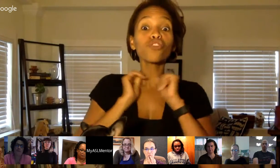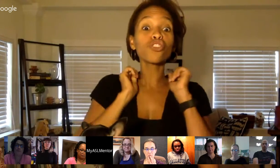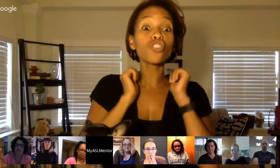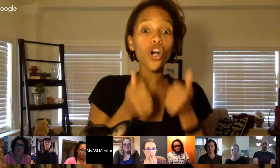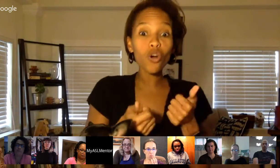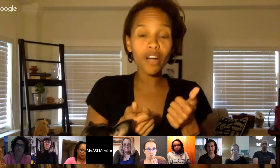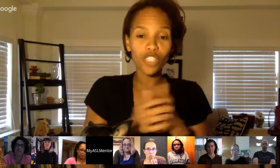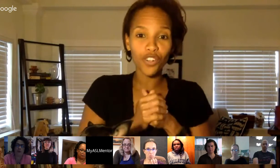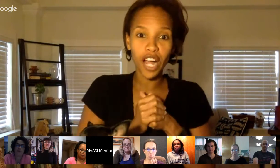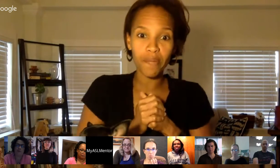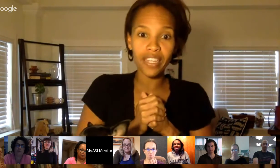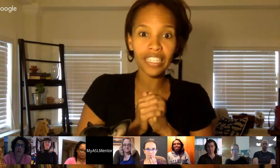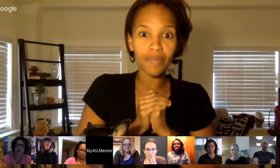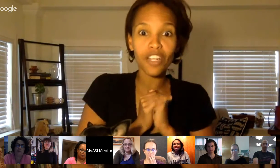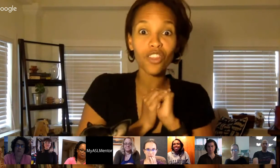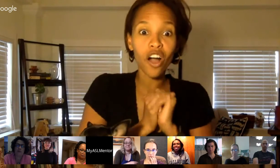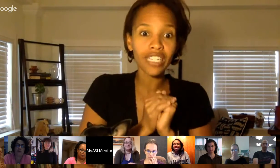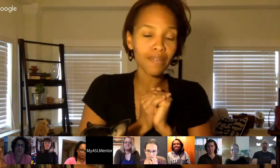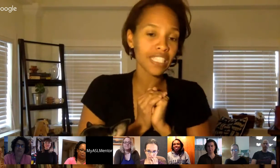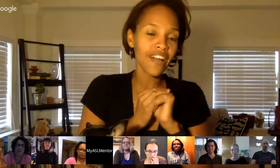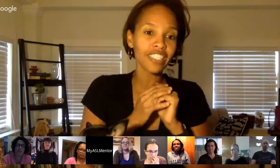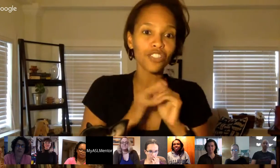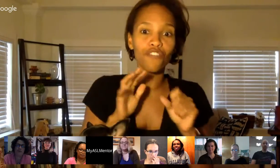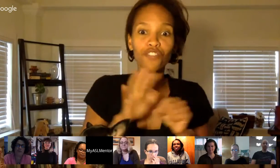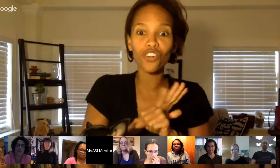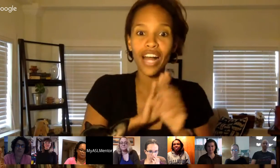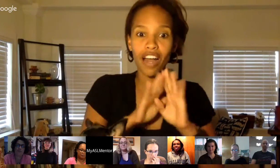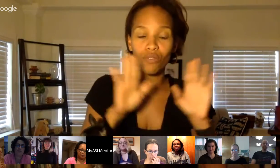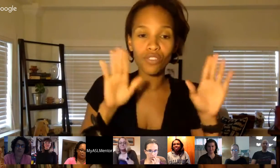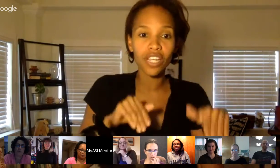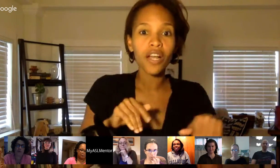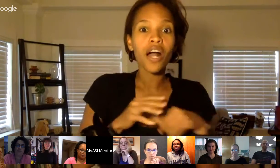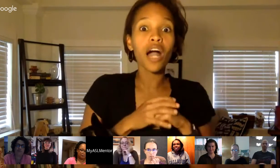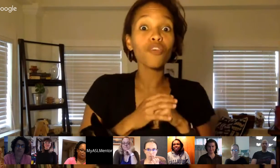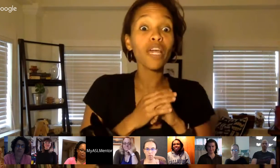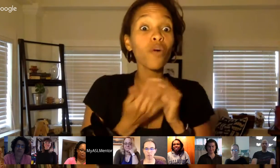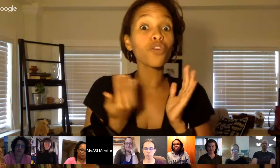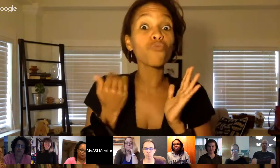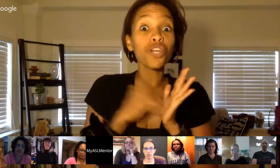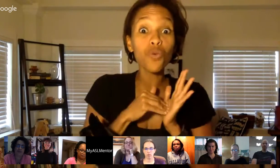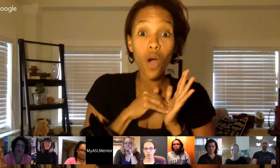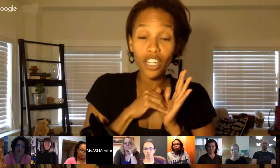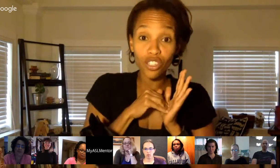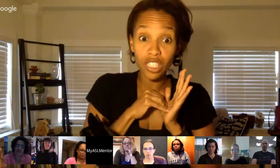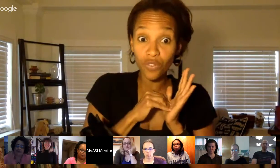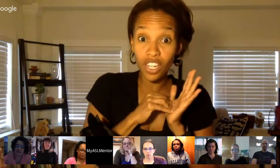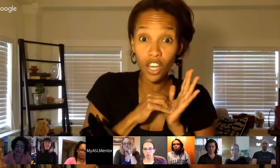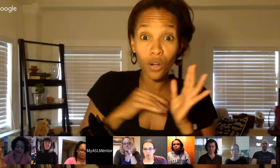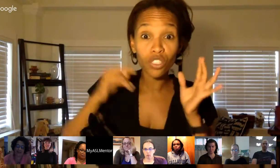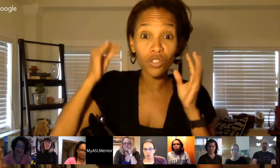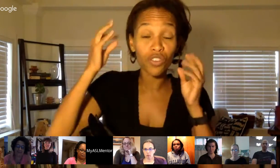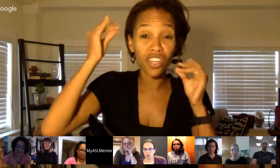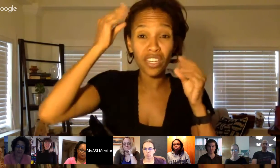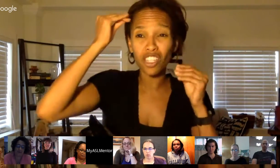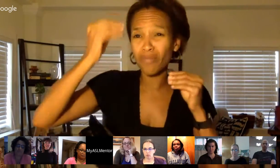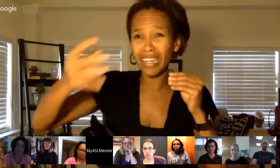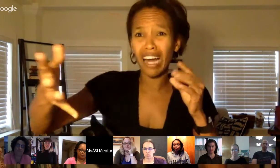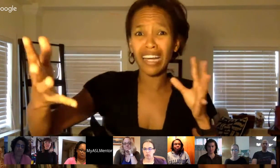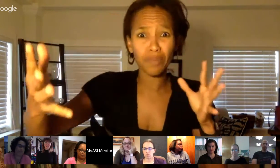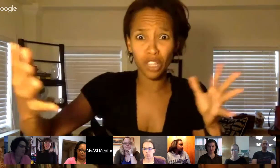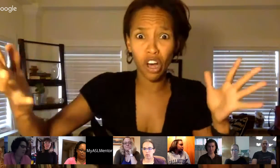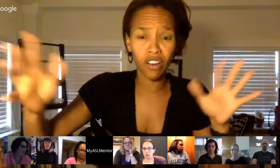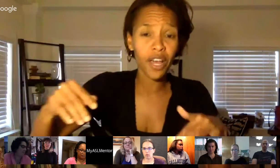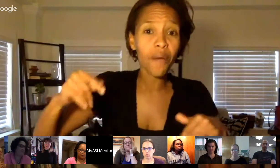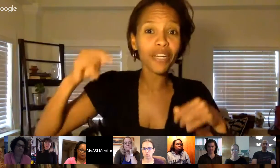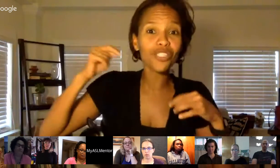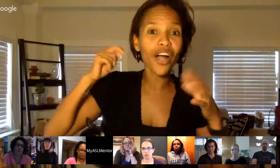Thank you so much for coming. It's been a long time since I've had such a full house. You may want to re-watch this video to think, you may not,